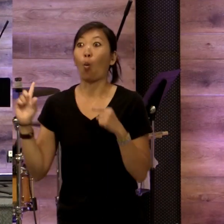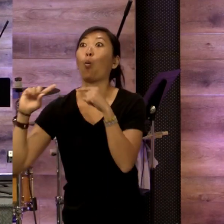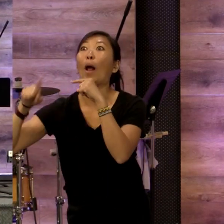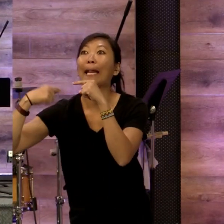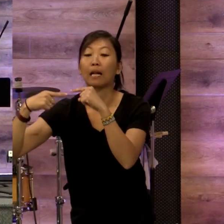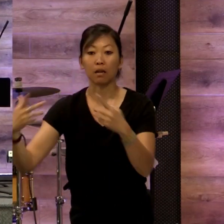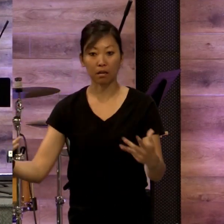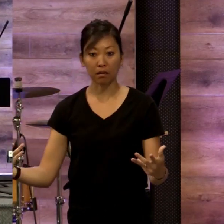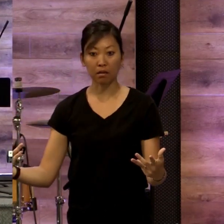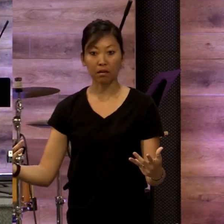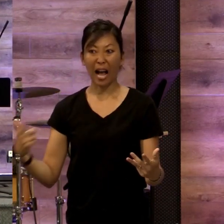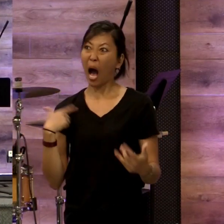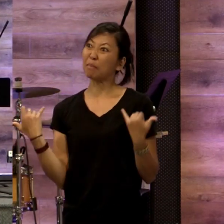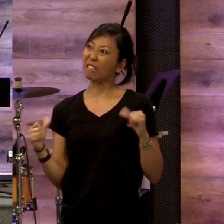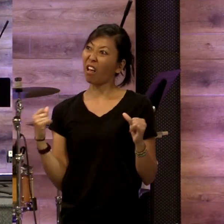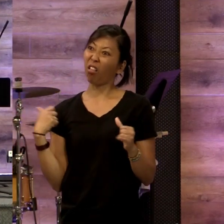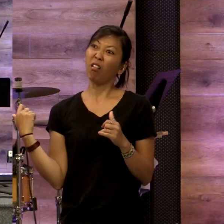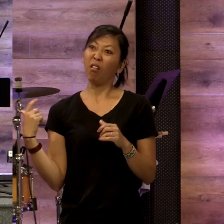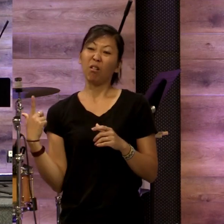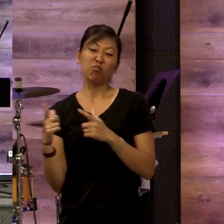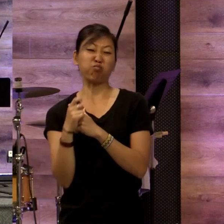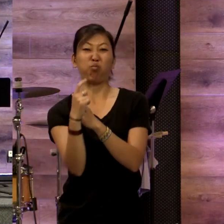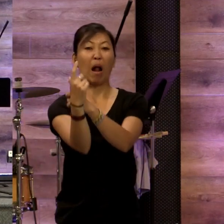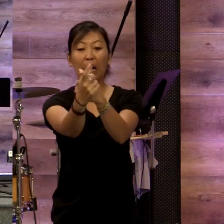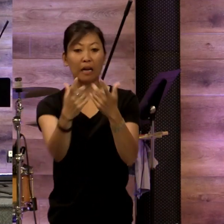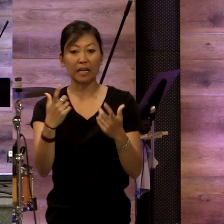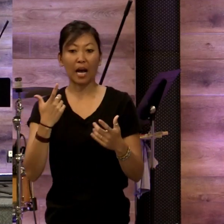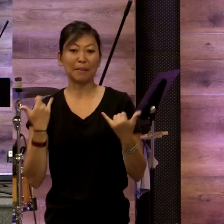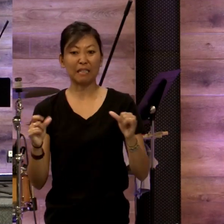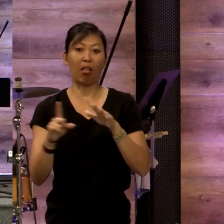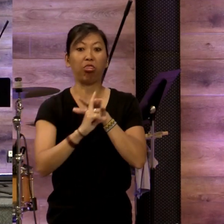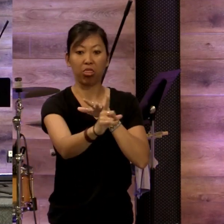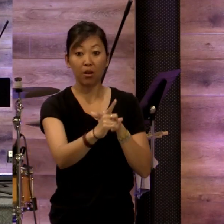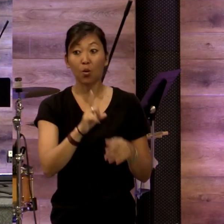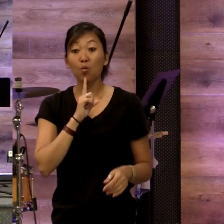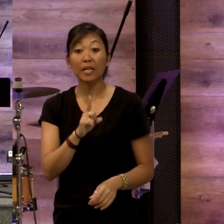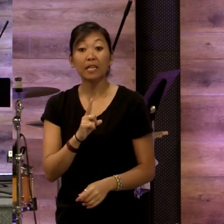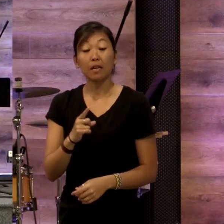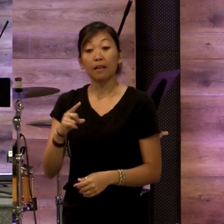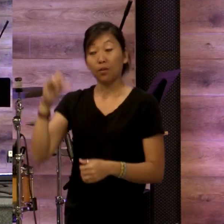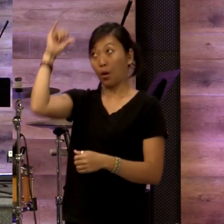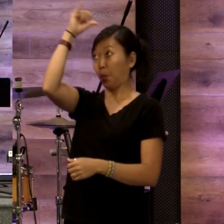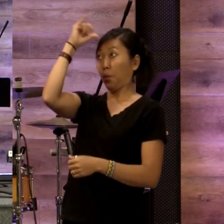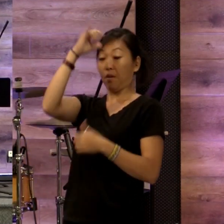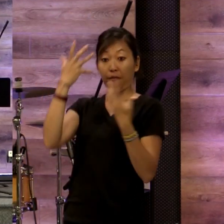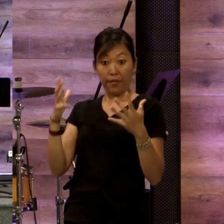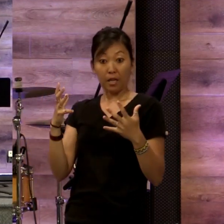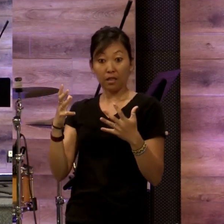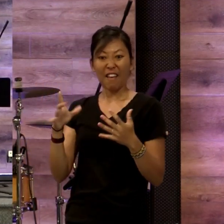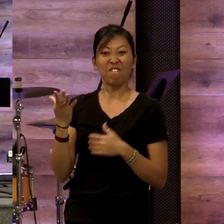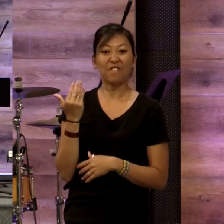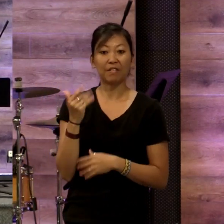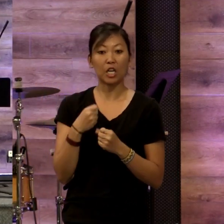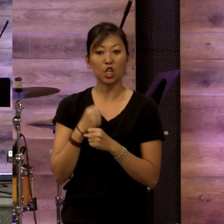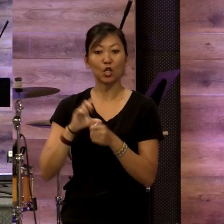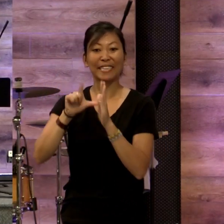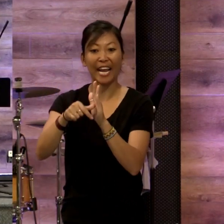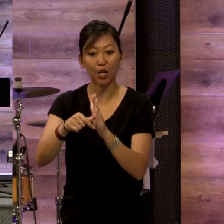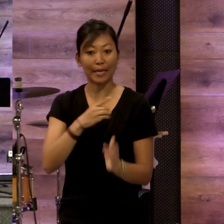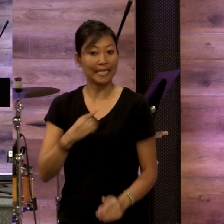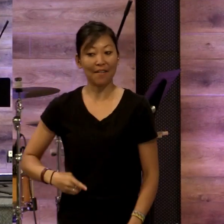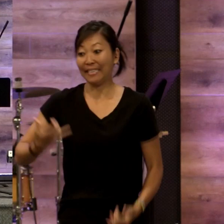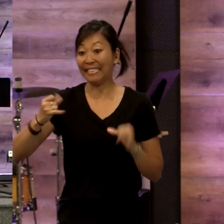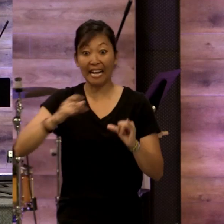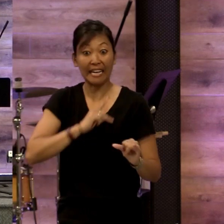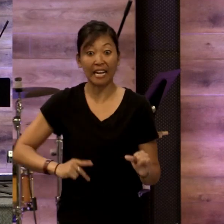his promise and I don't have to run for my life anymore? See, it's been about 15 years since the prophet Samuel anointed him